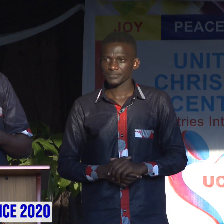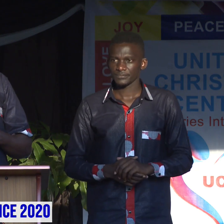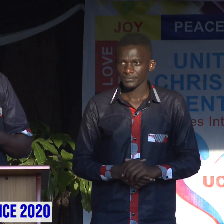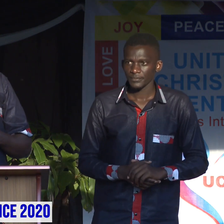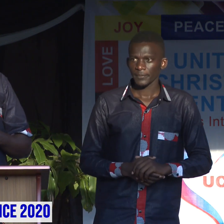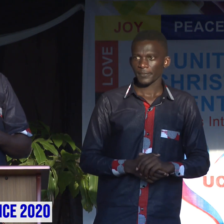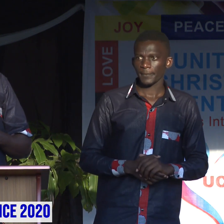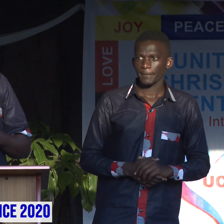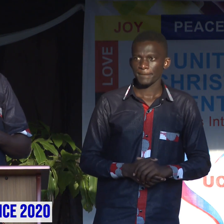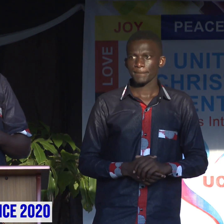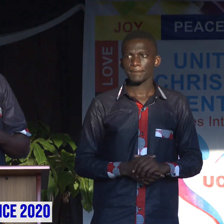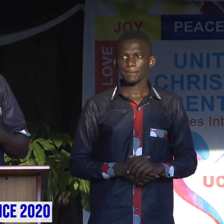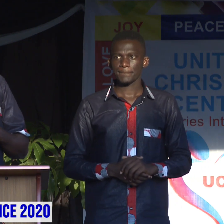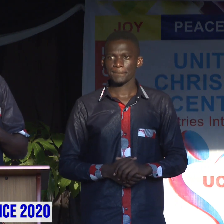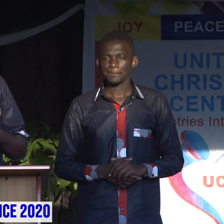16.